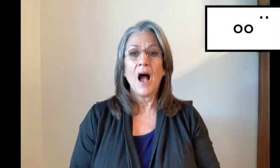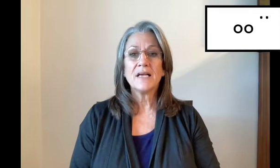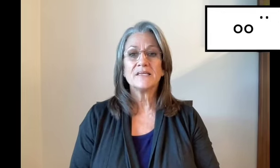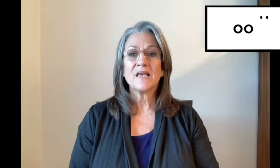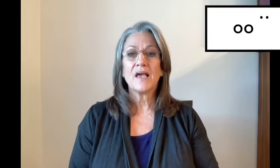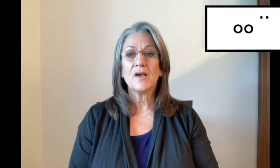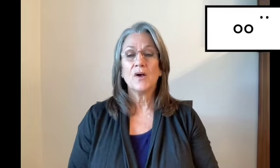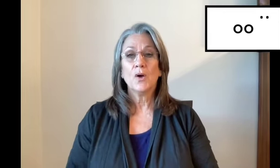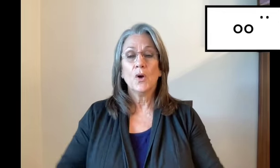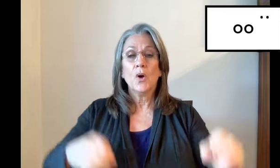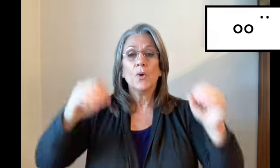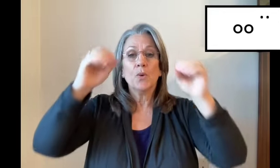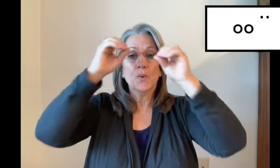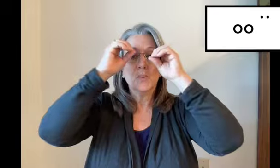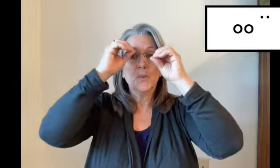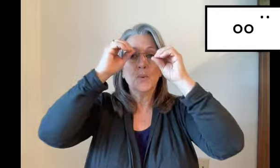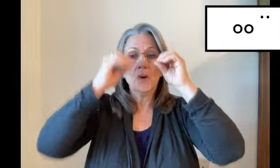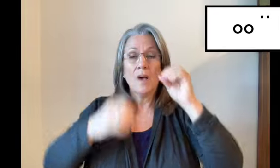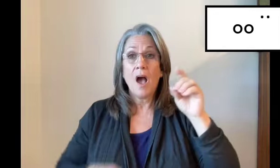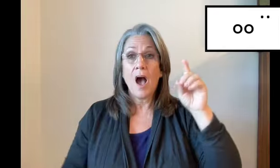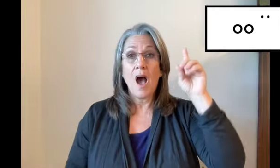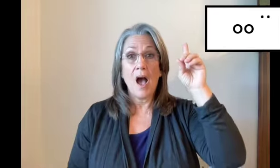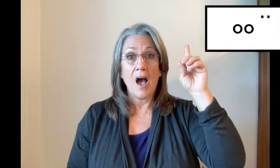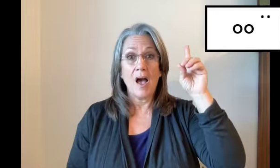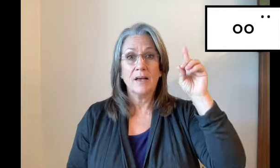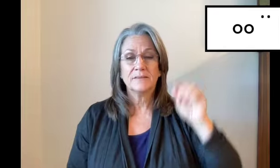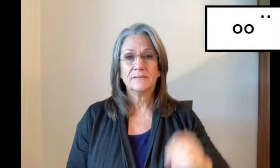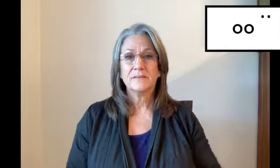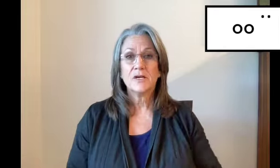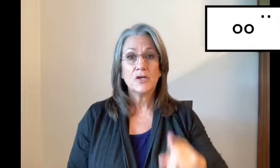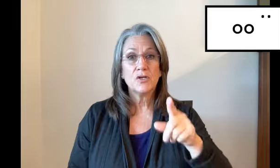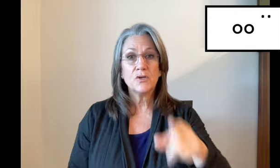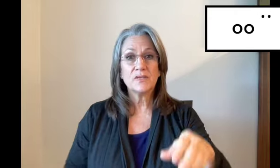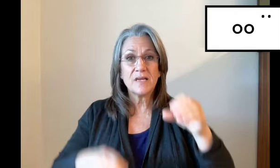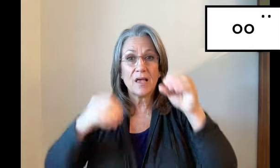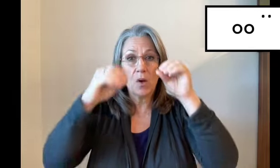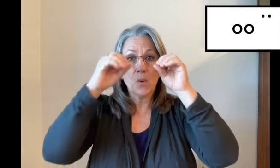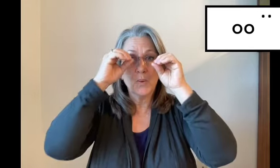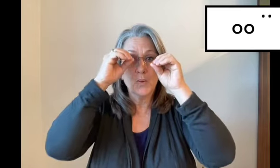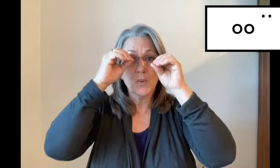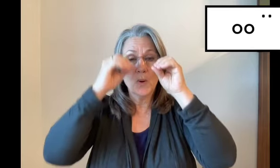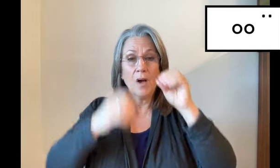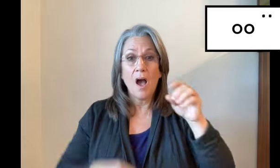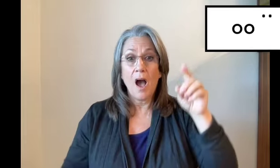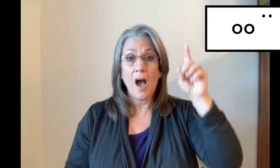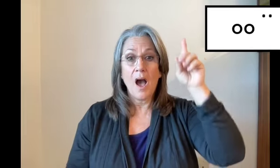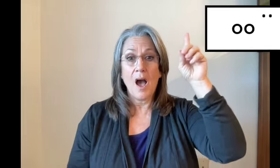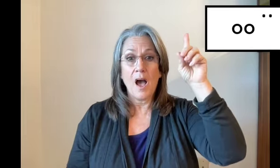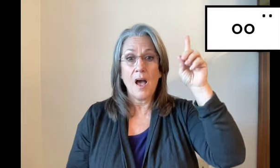I say ooh, ah. You say ooh, ah.